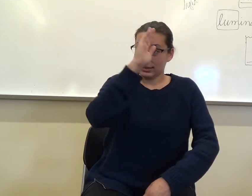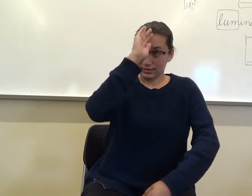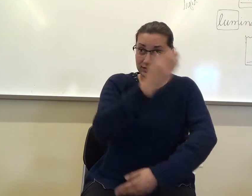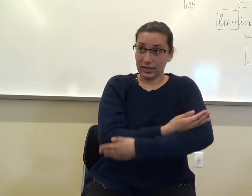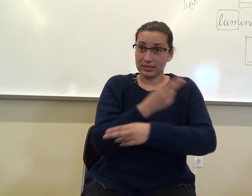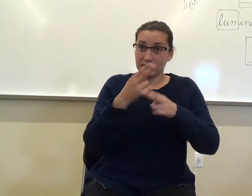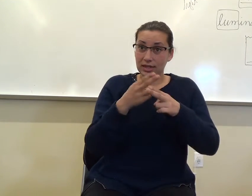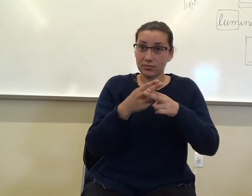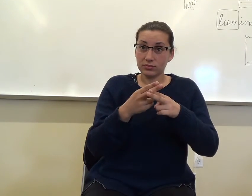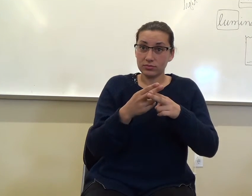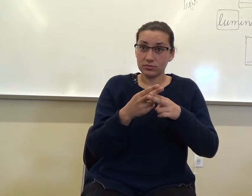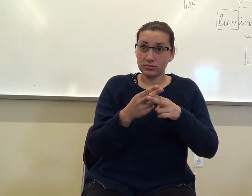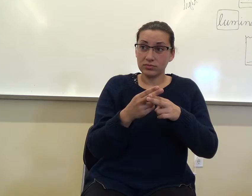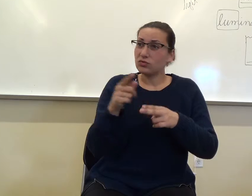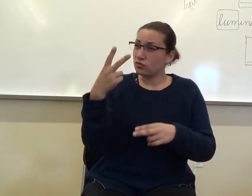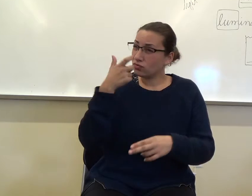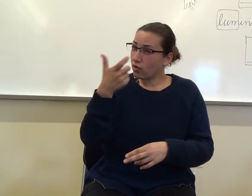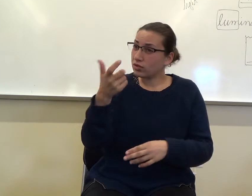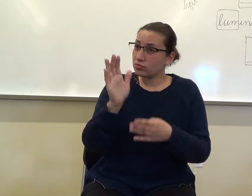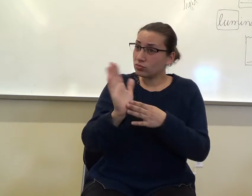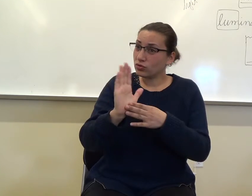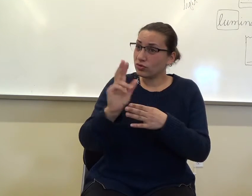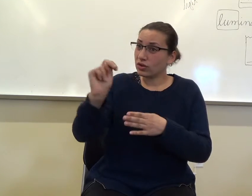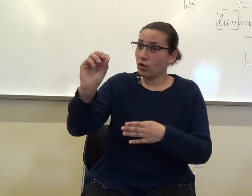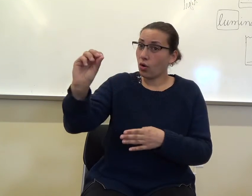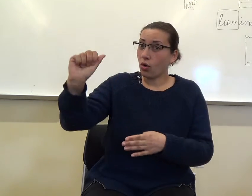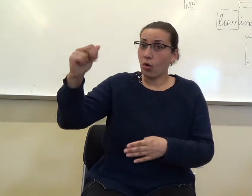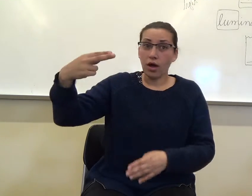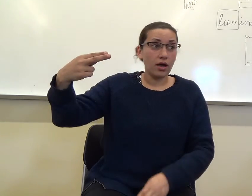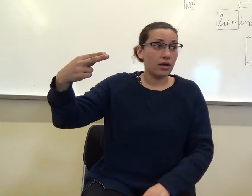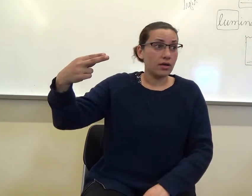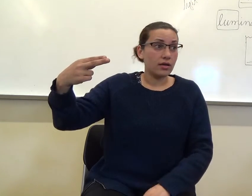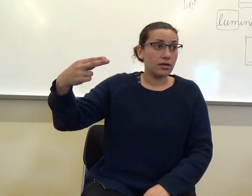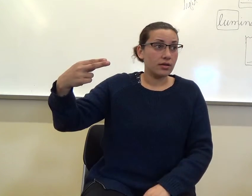seen that movie, Noah? His 2 sons were named.